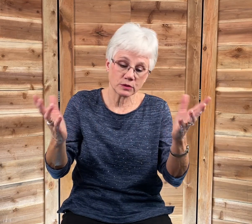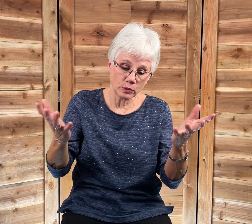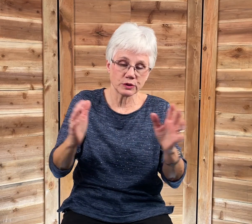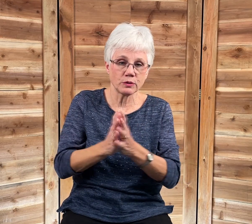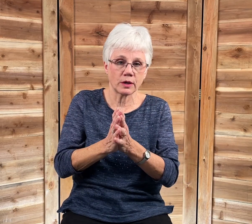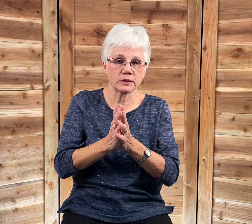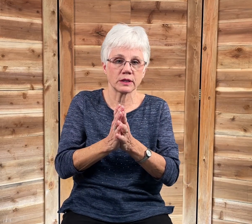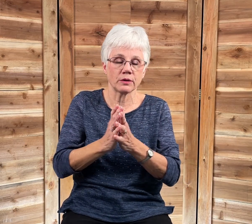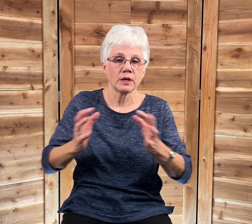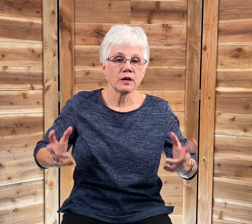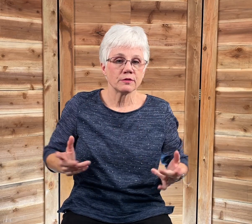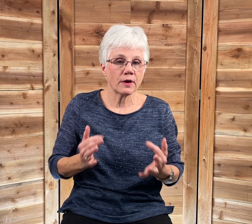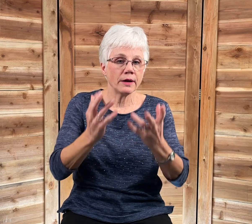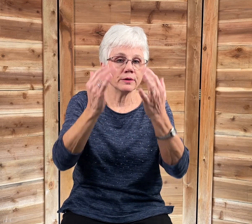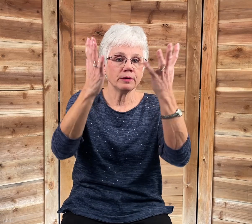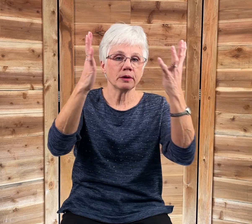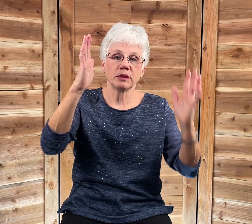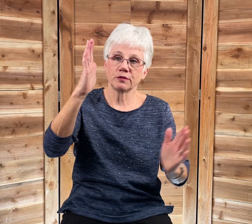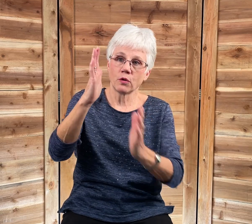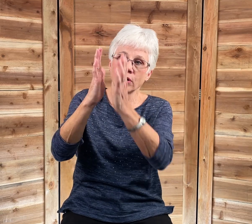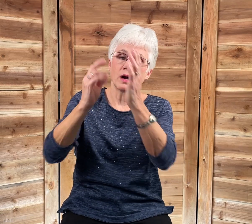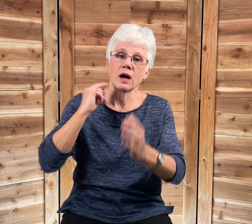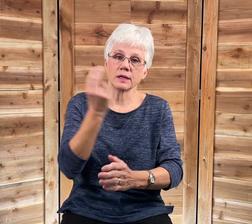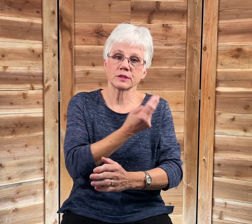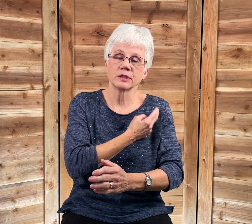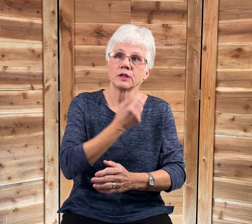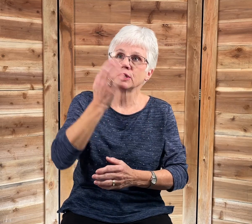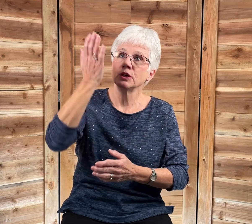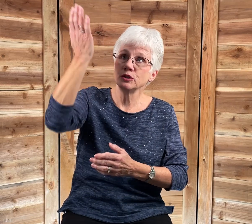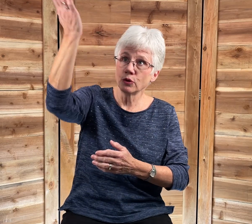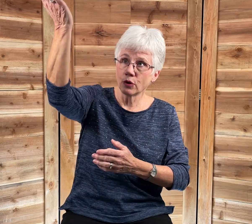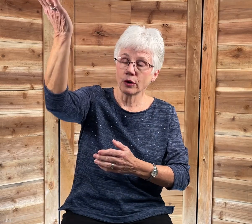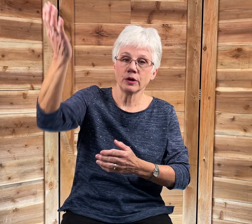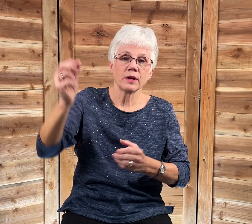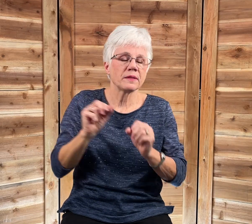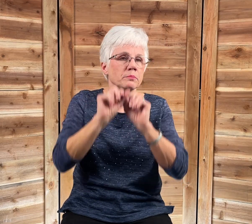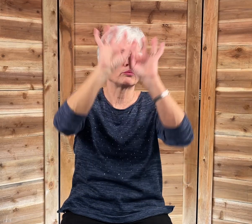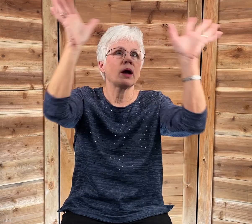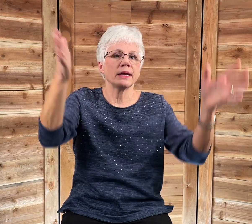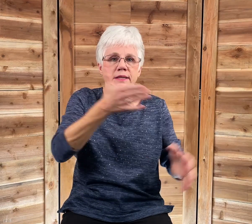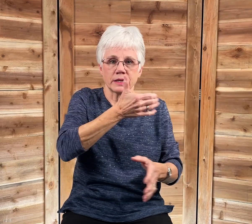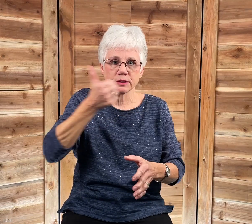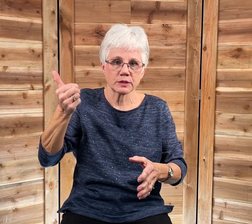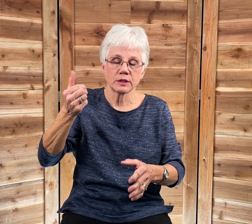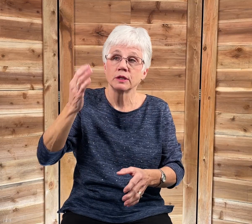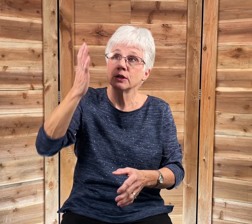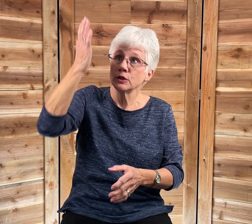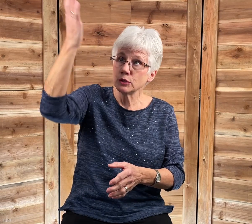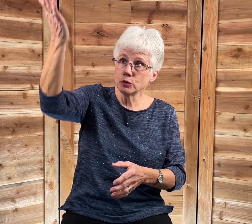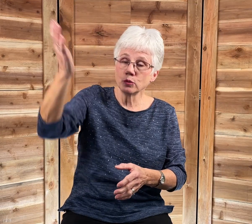line, and so we'll just do that all together. Fire before us, you're the